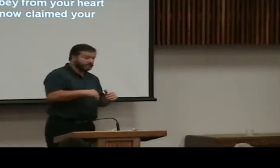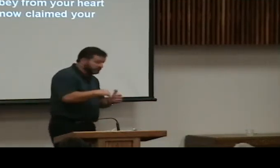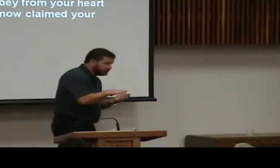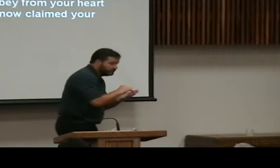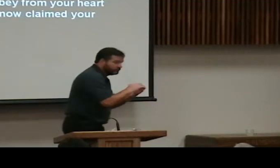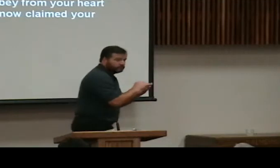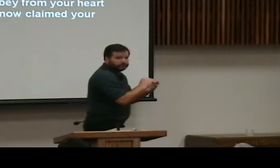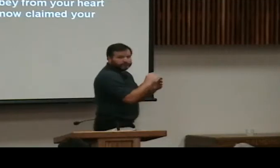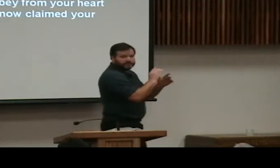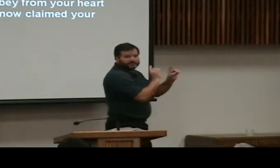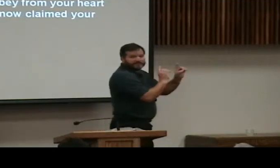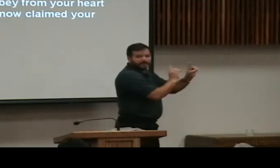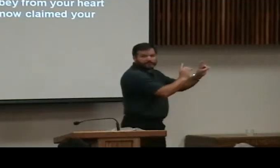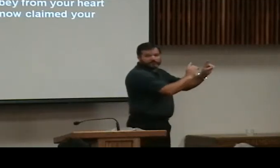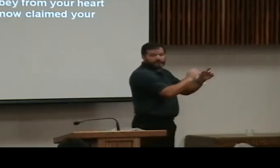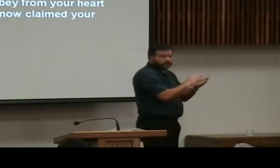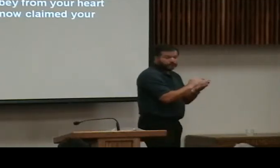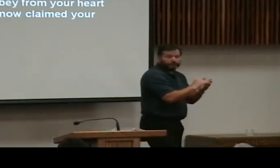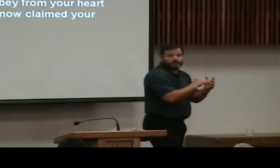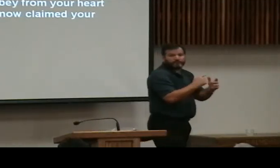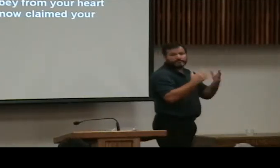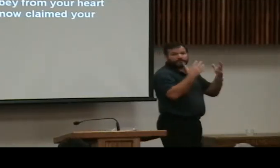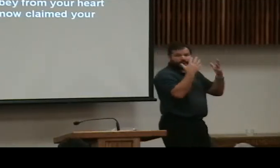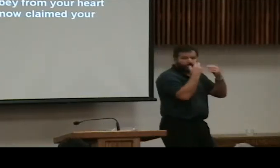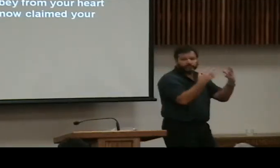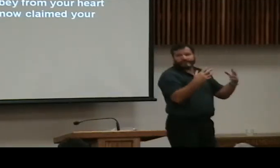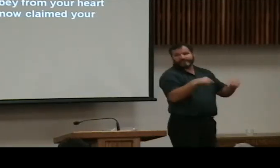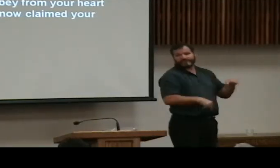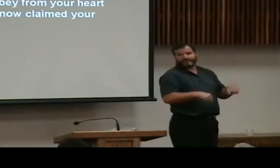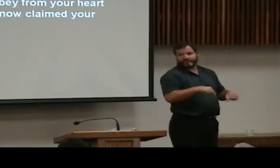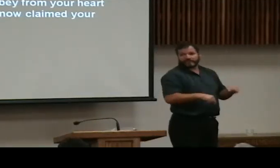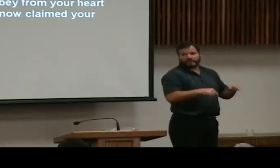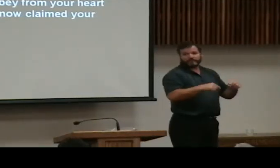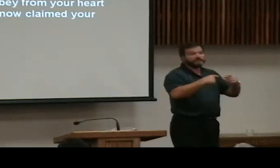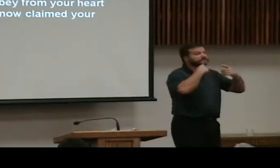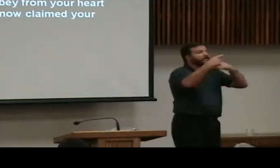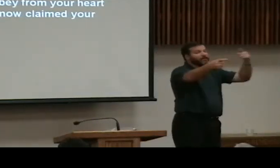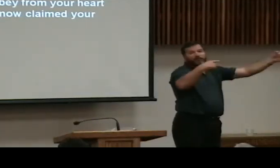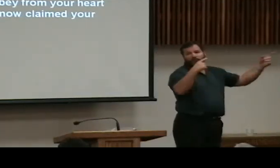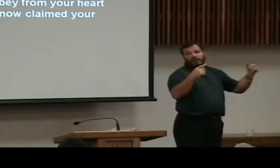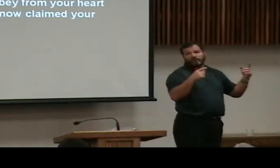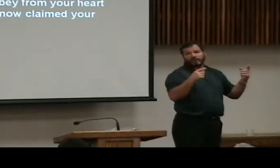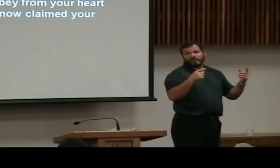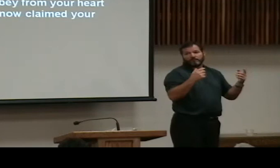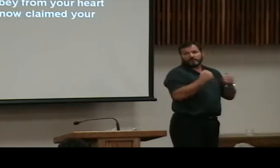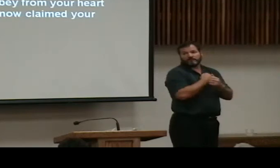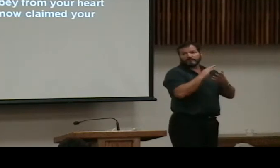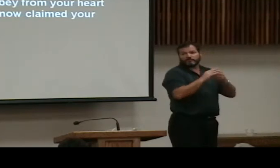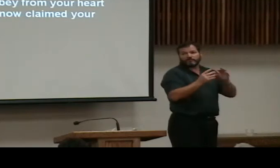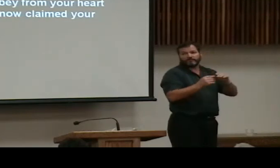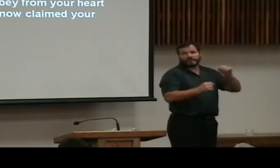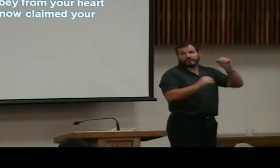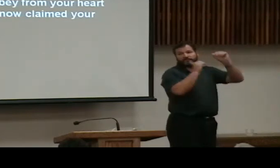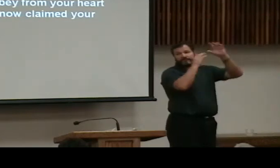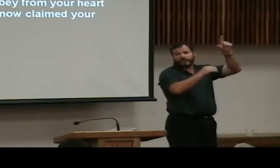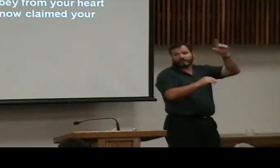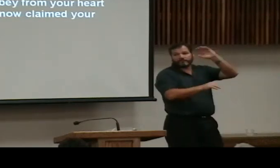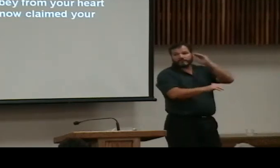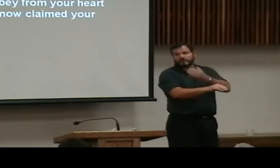are clothed with Christ. You become a disciple, a student. You have beautiful feet. You tell other people about the lovely story